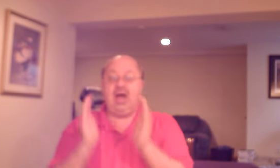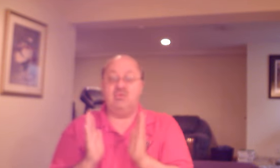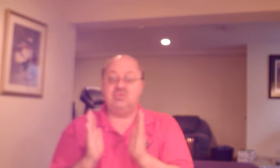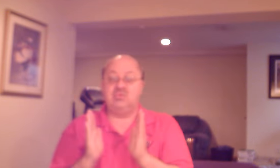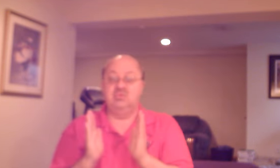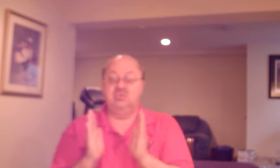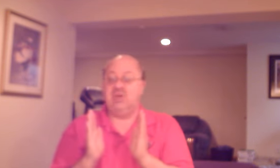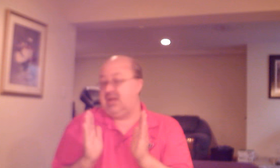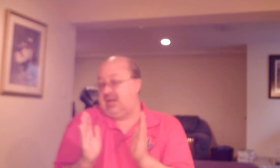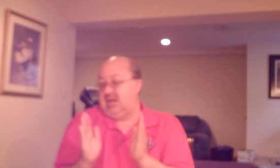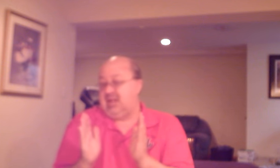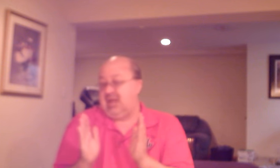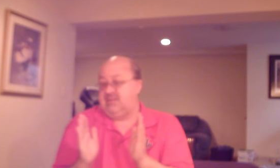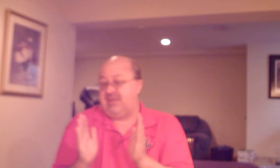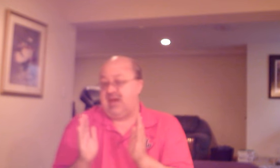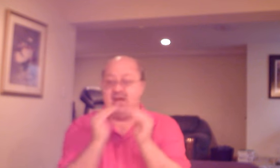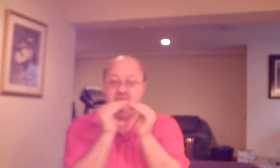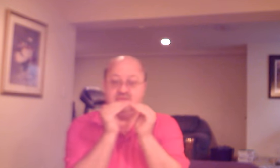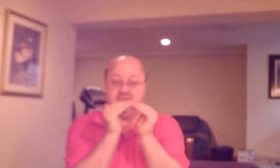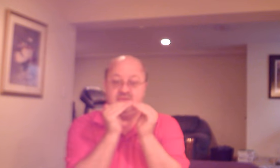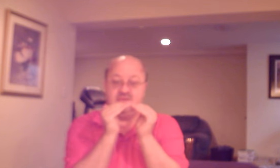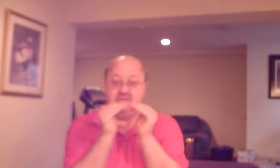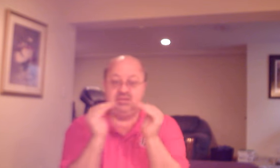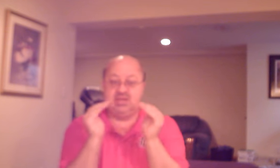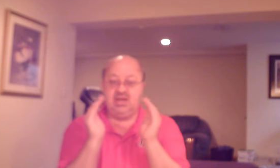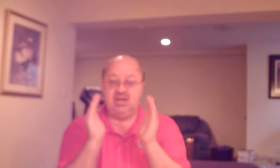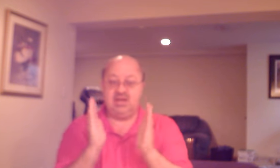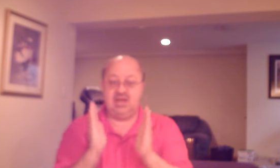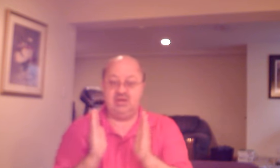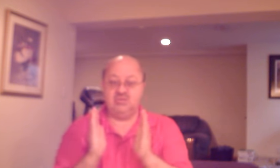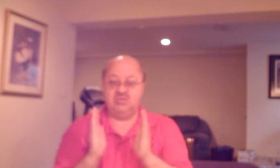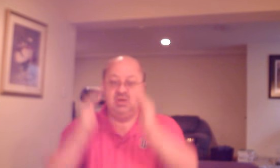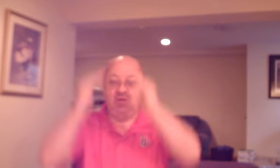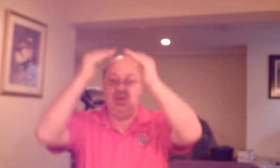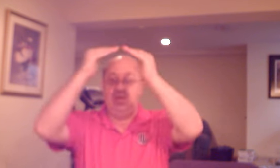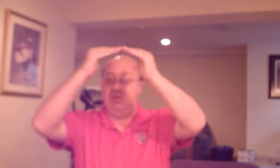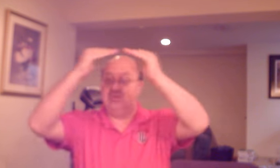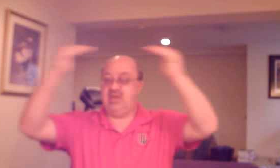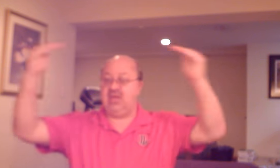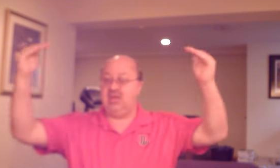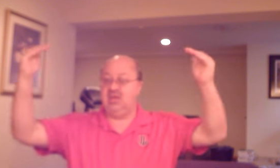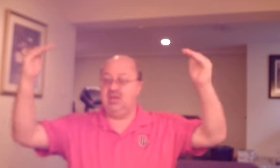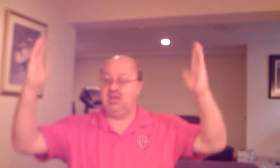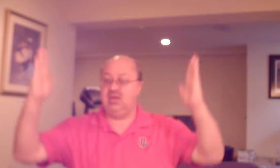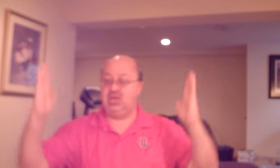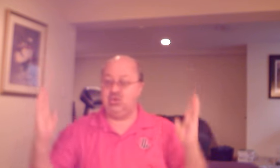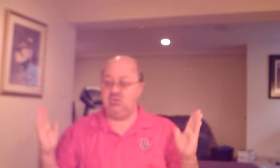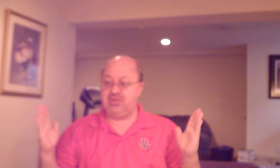House. And I can classify house. There's a little tiny house. Here's a huge